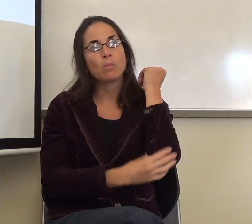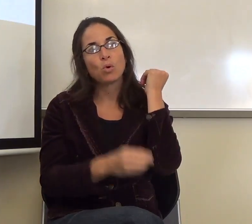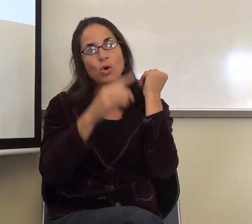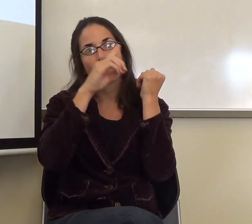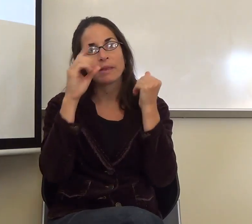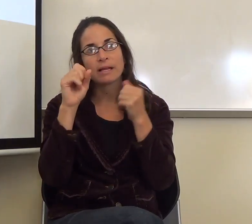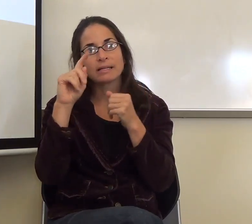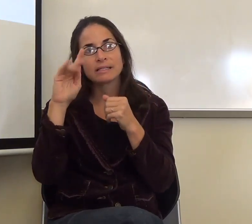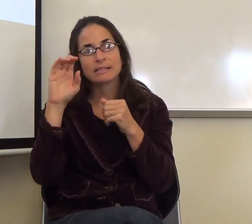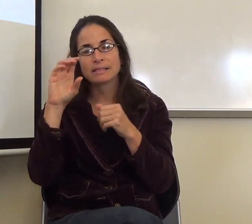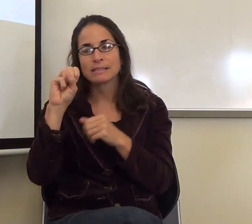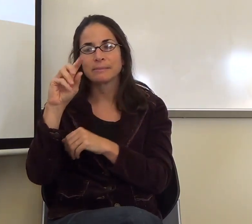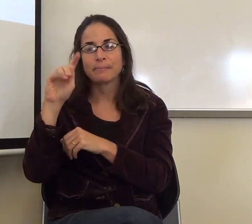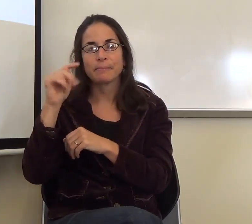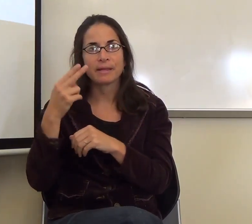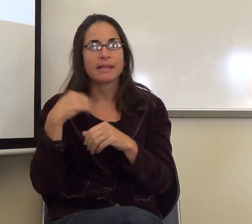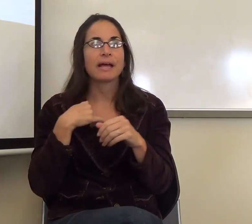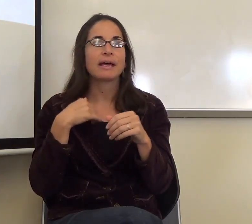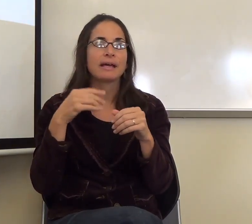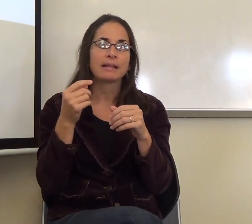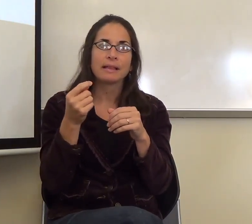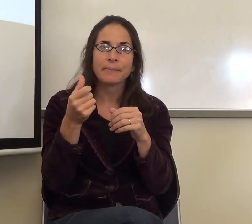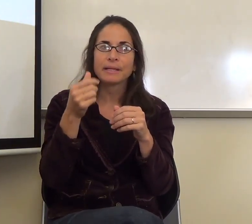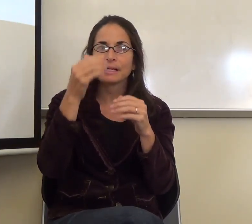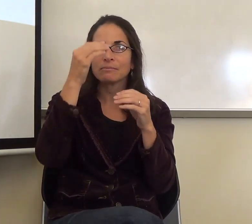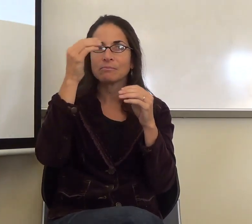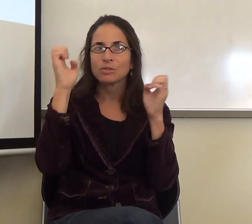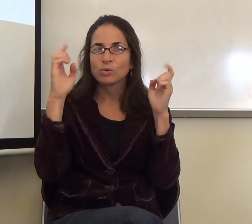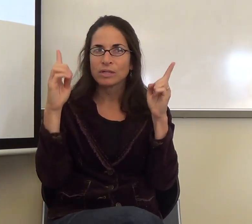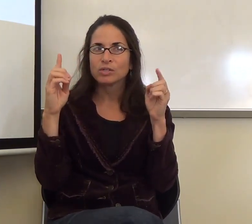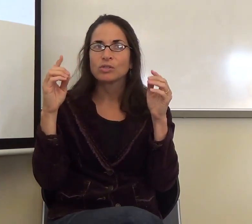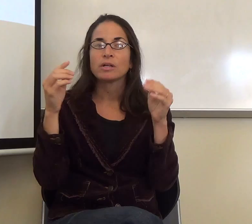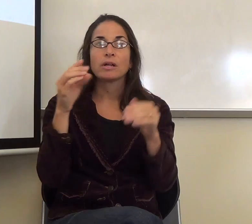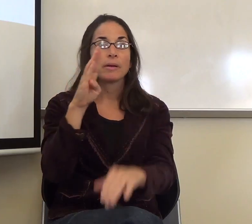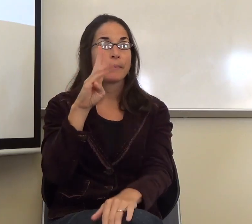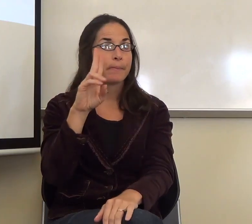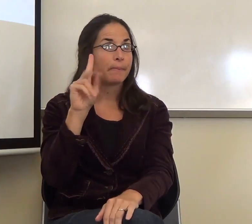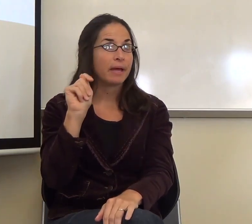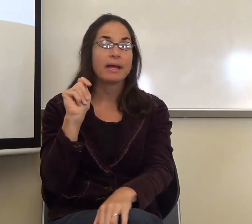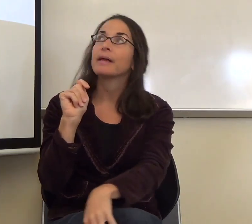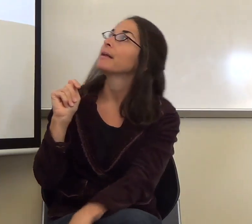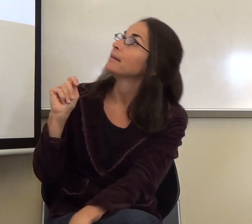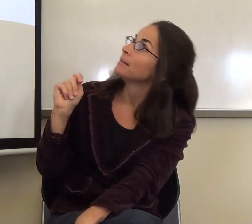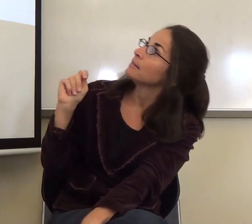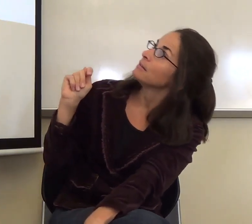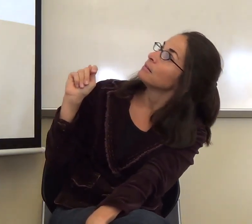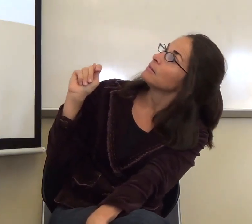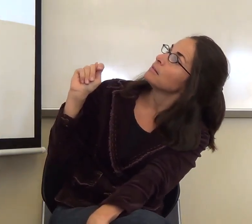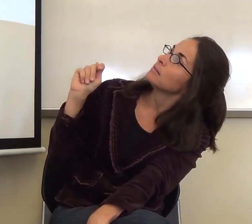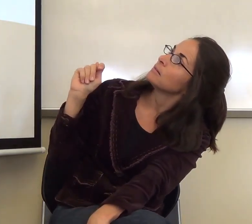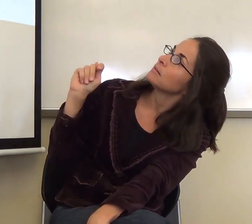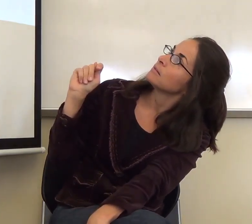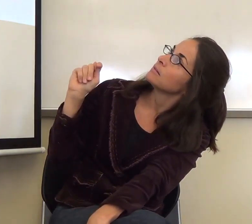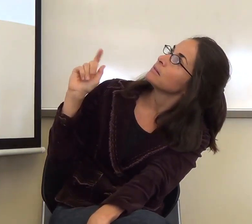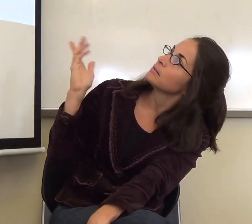education. But, so what we know now, and again, what I think has become generative for a